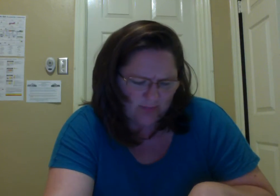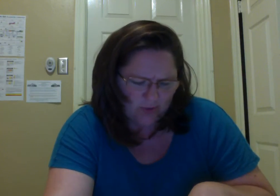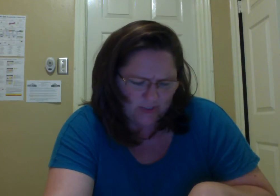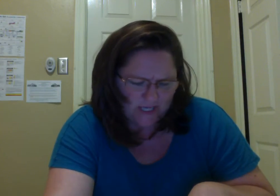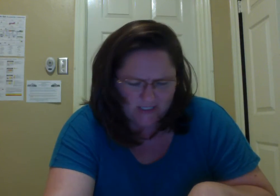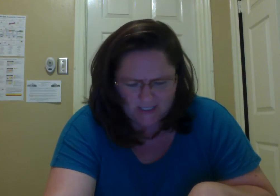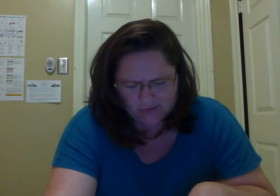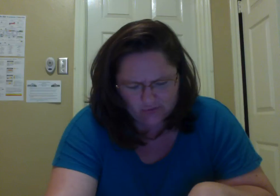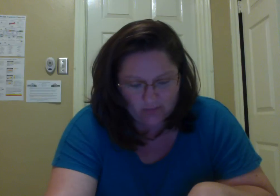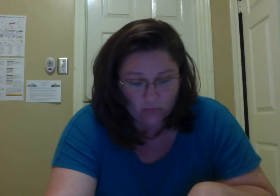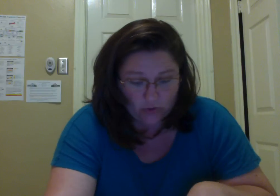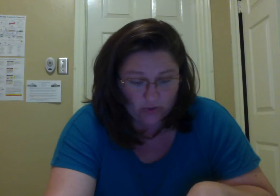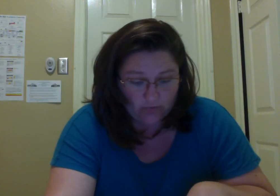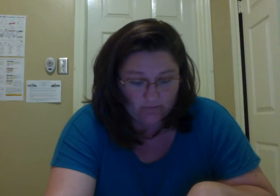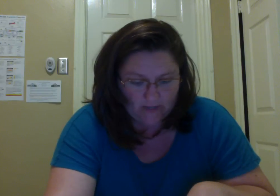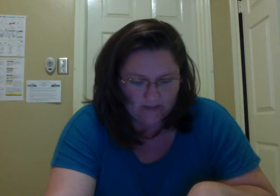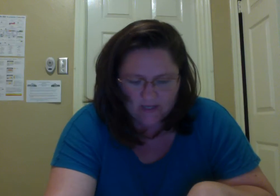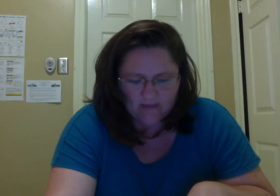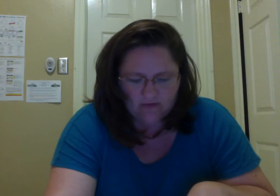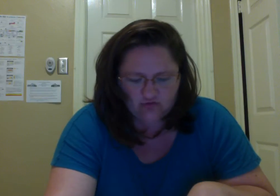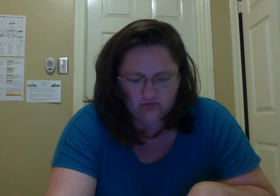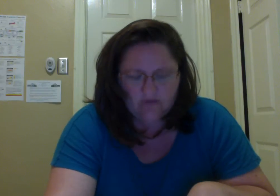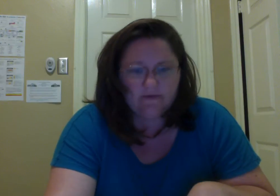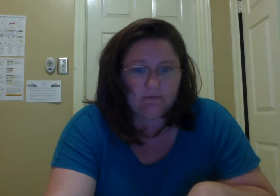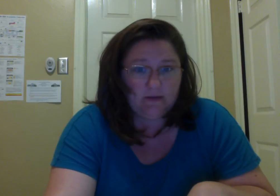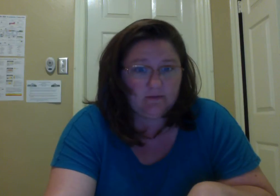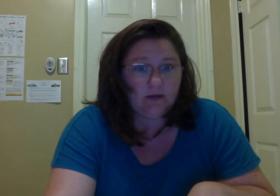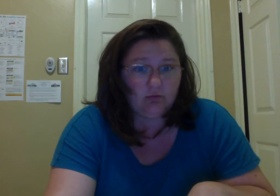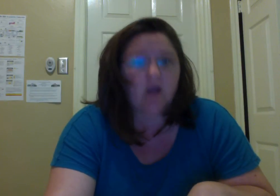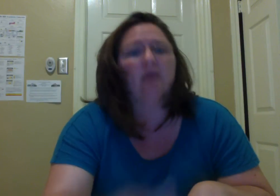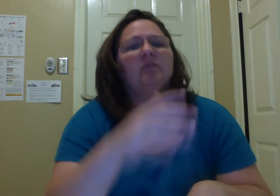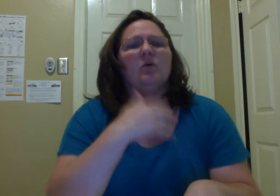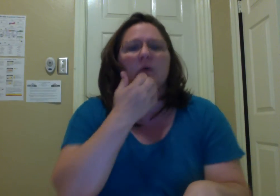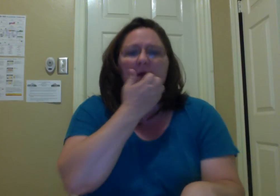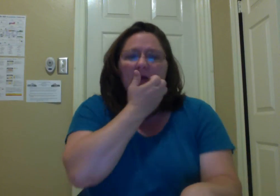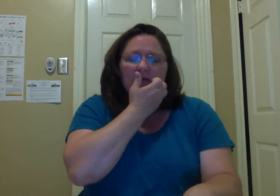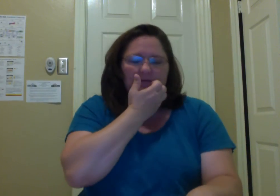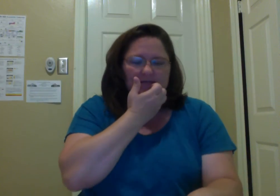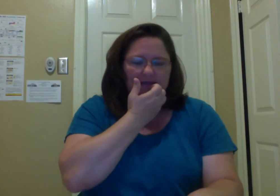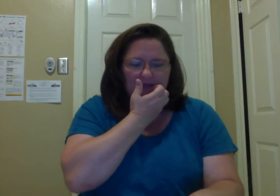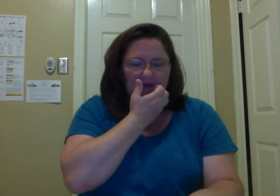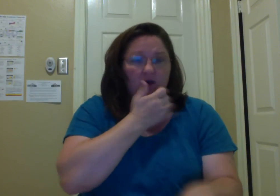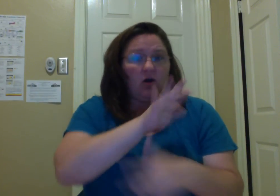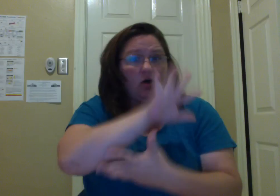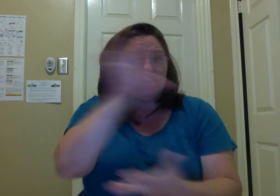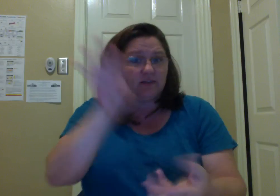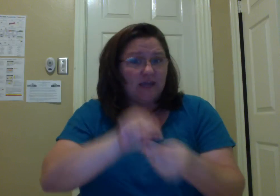birthday cake and ice cream. And what do you expect? They shoot off into space like rockets. So you say, all